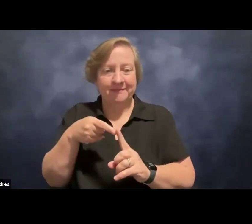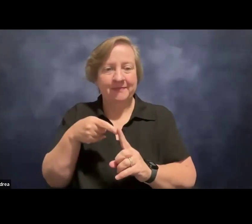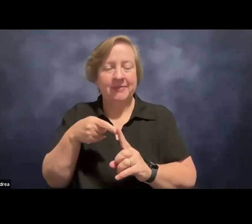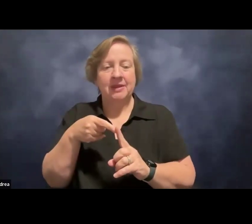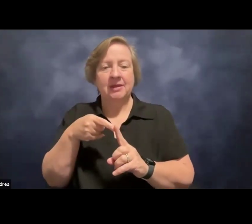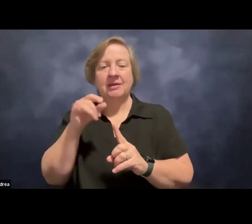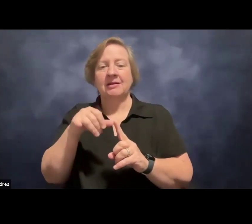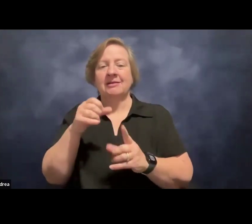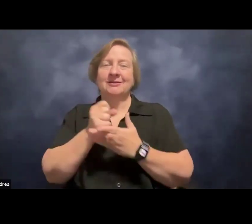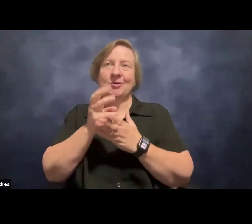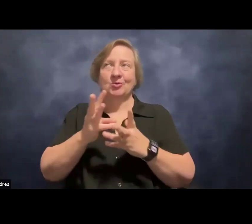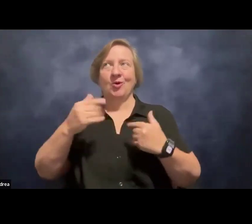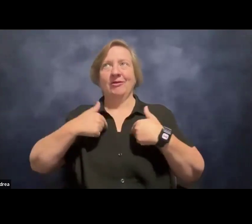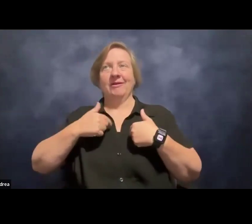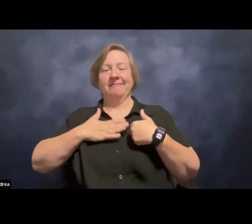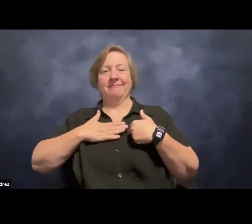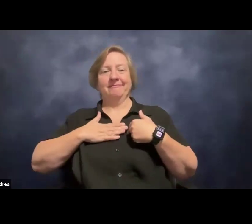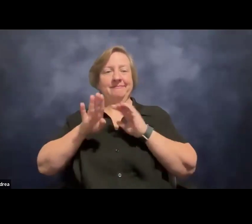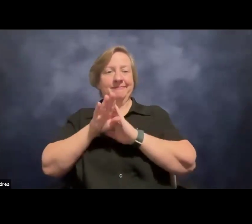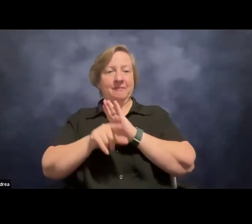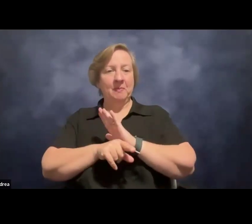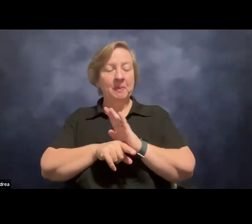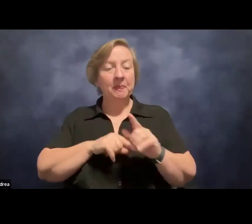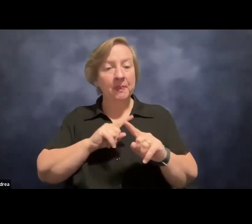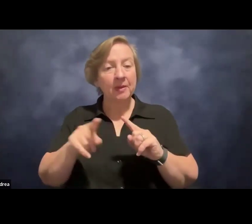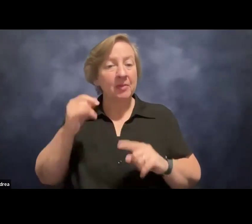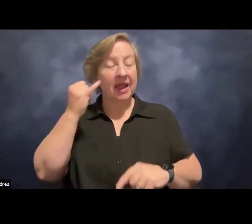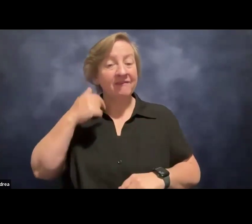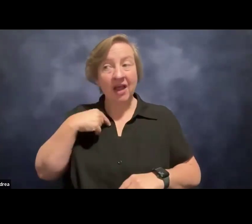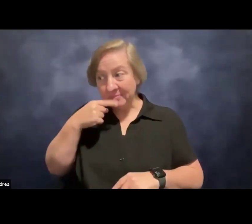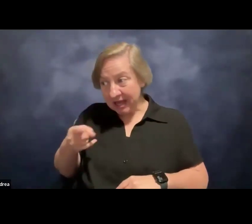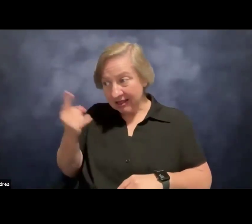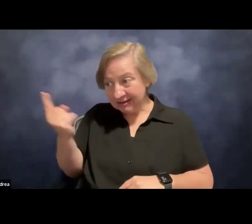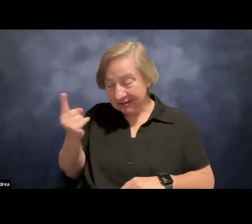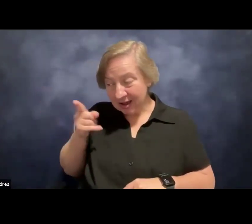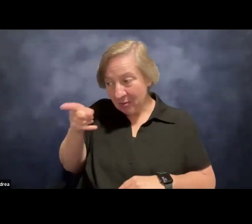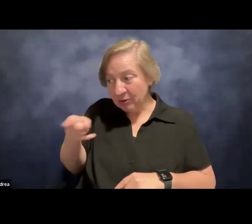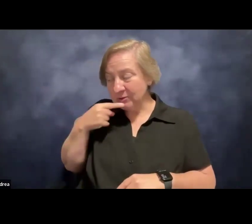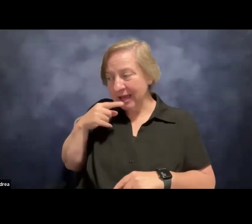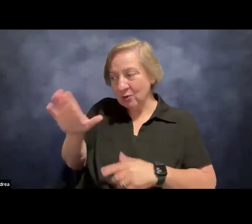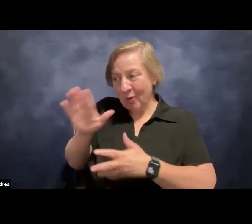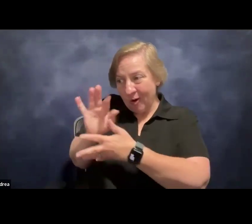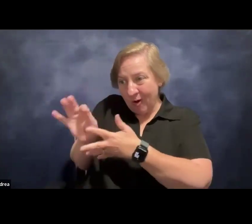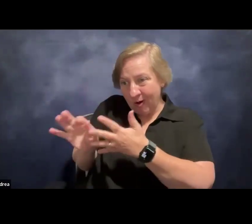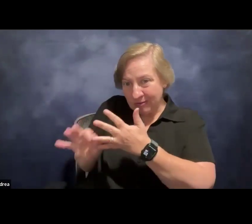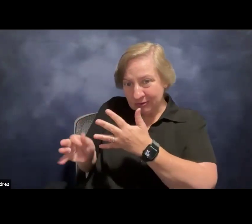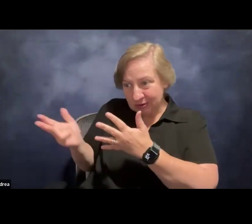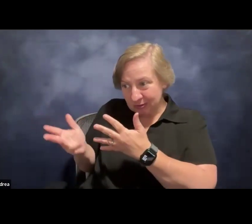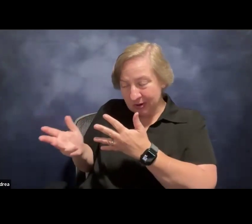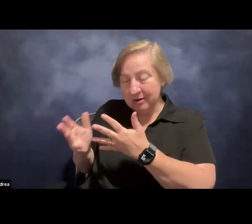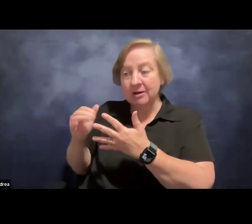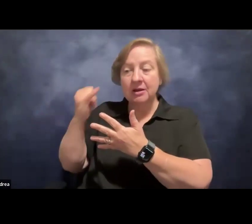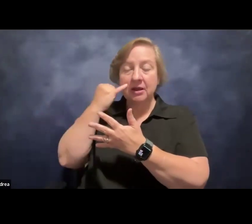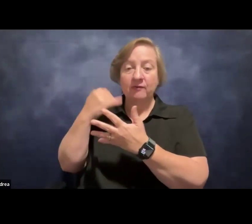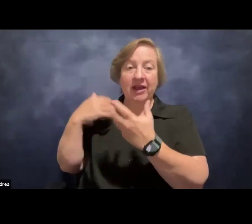and here's the social worker hat in me, is that if I'm directing someone to say, okay, here are your options. If we have